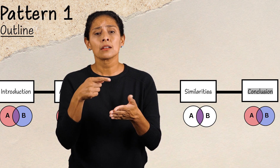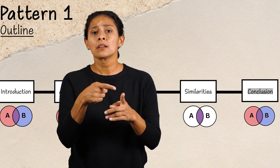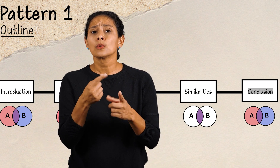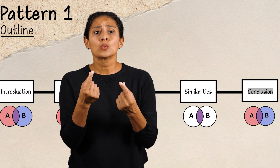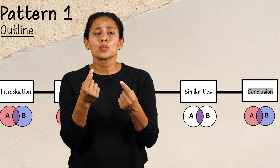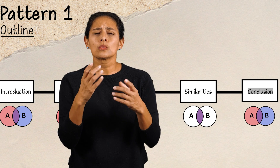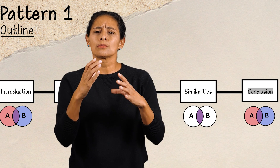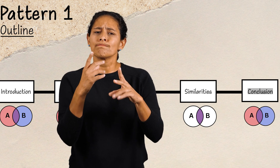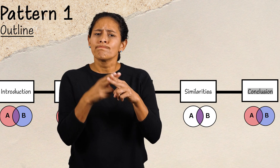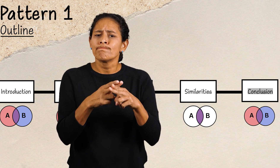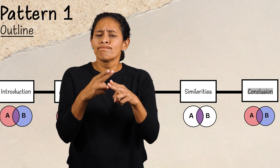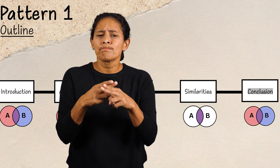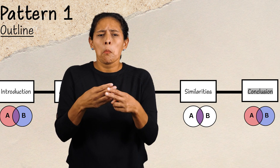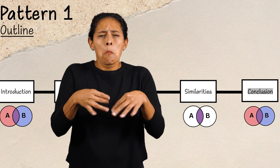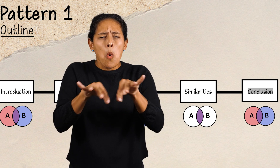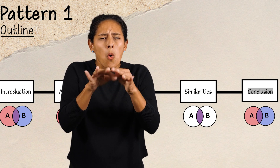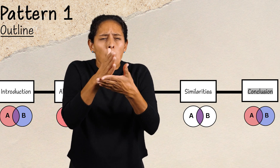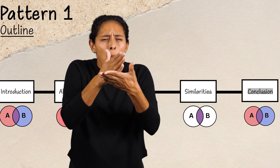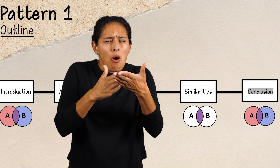mentioning important parts of our essay.